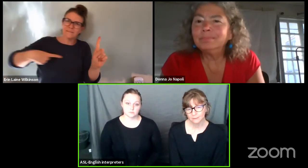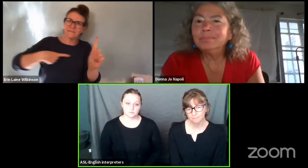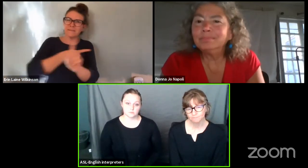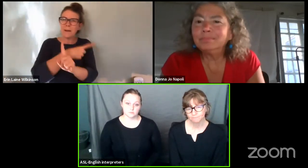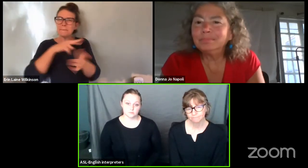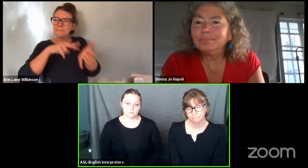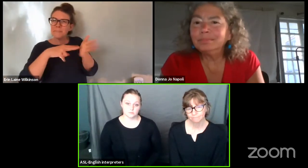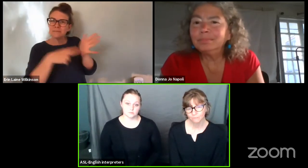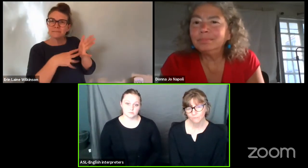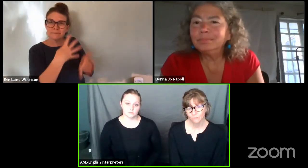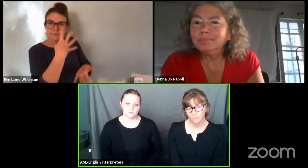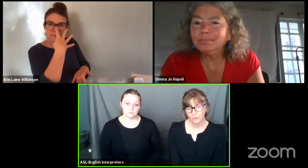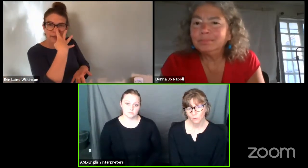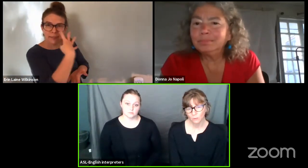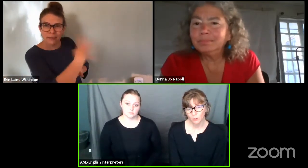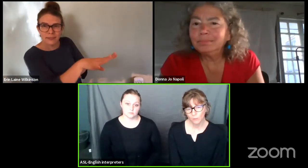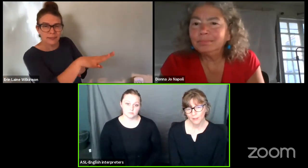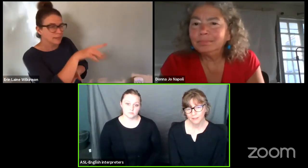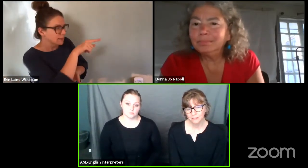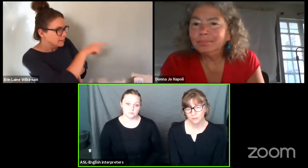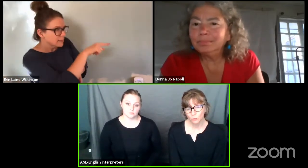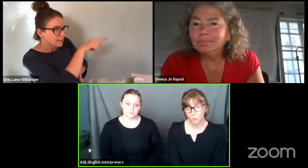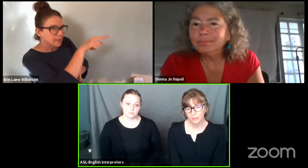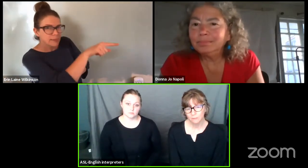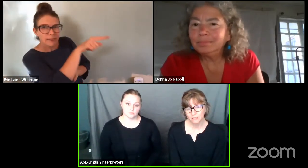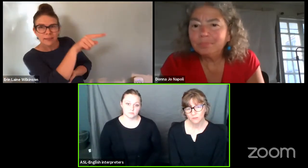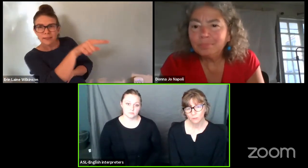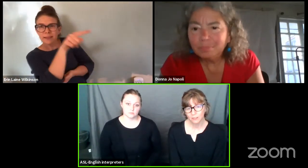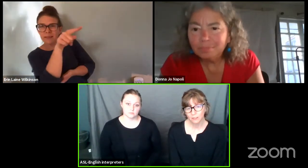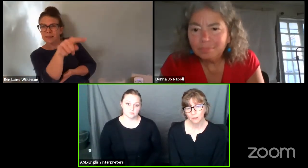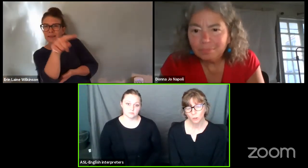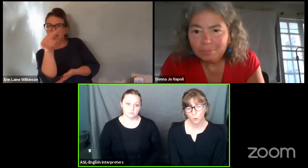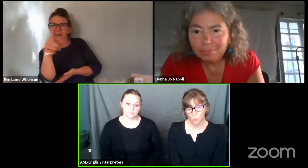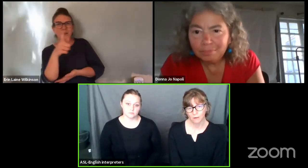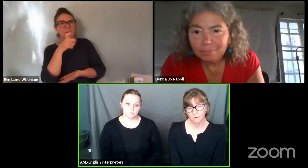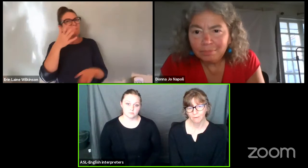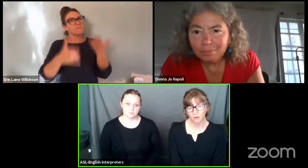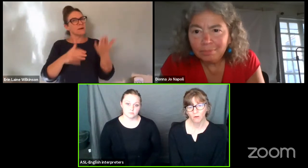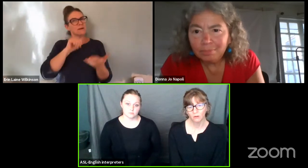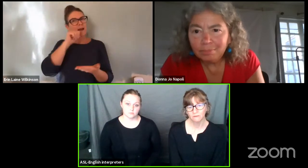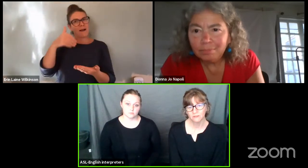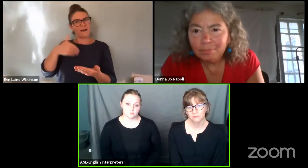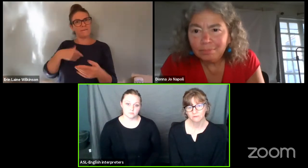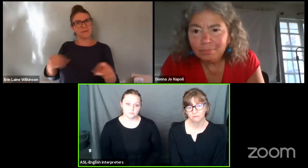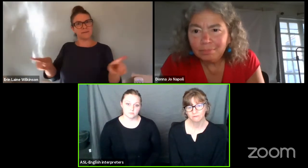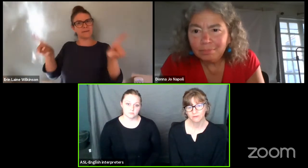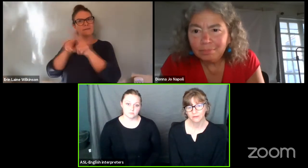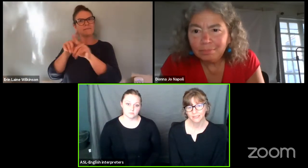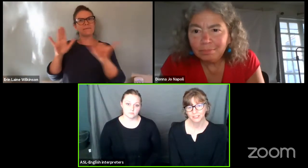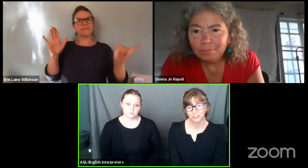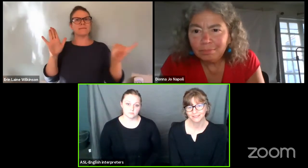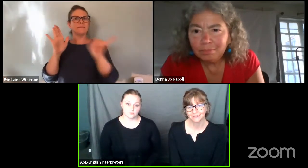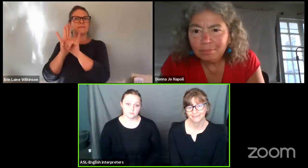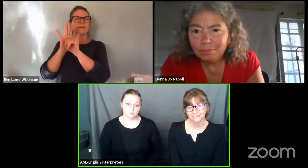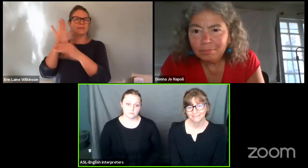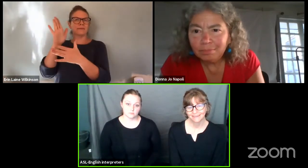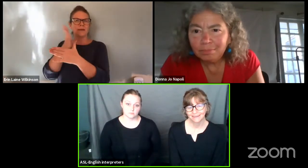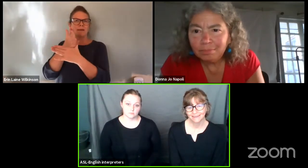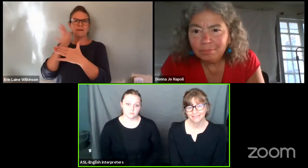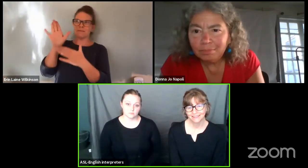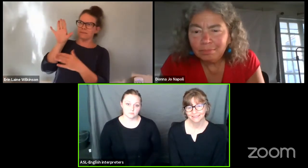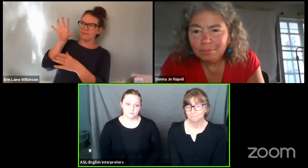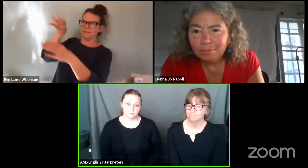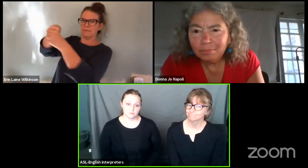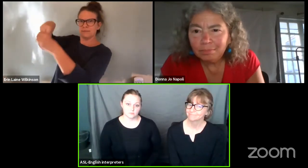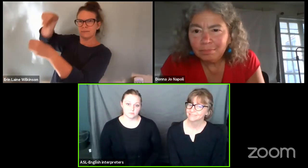However, when we go back to what it means when we ignore all of this variation,